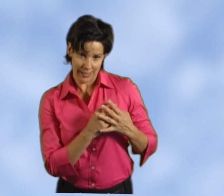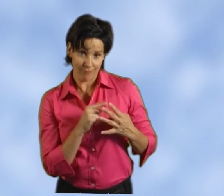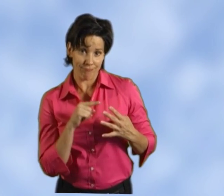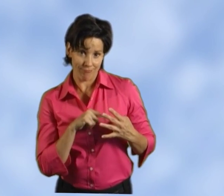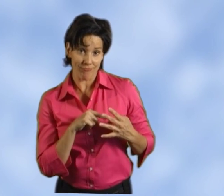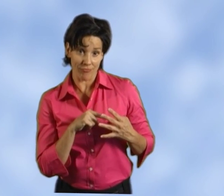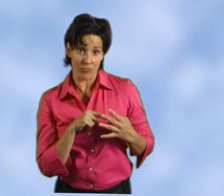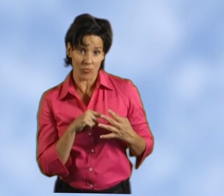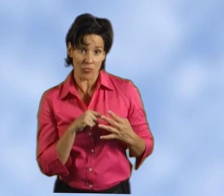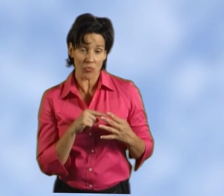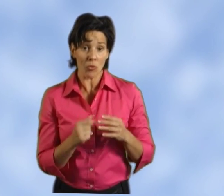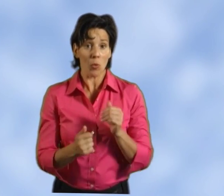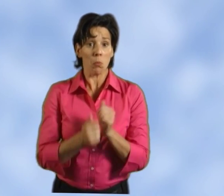screening.